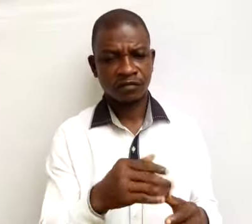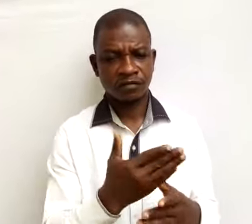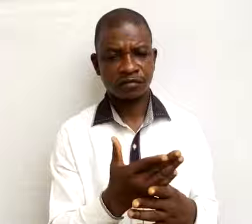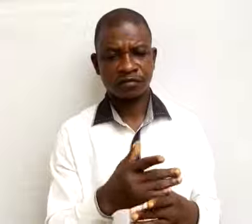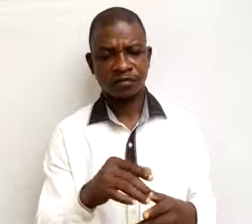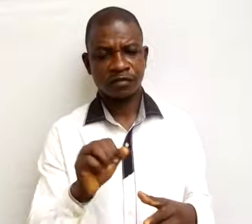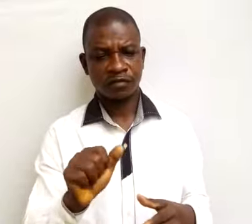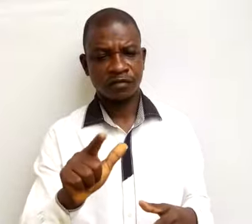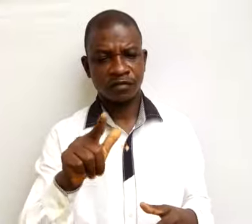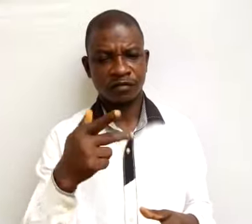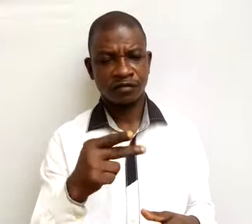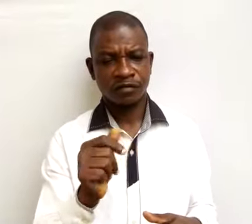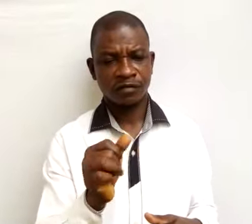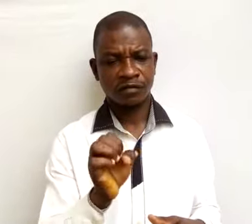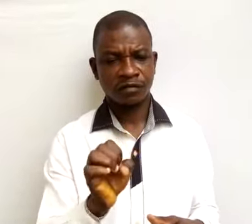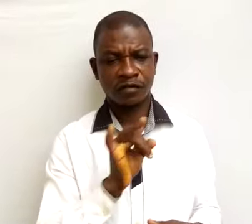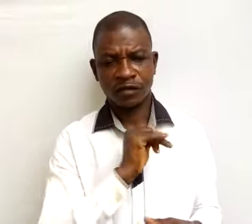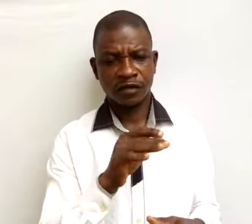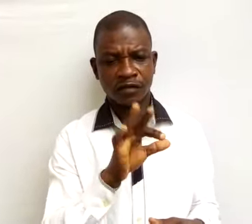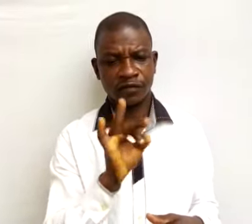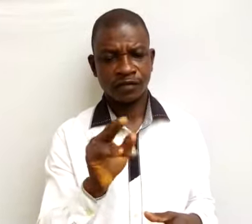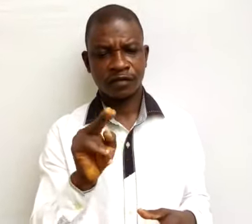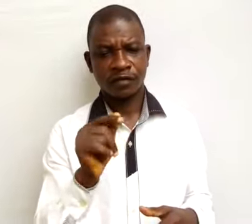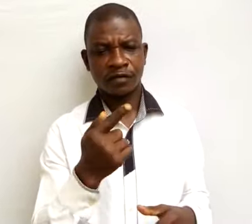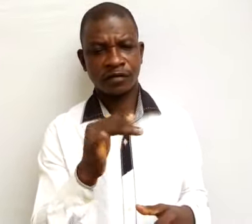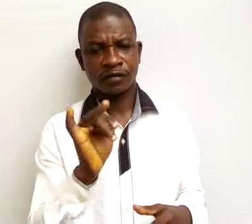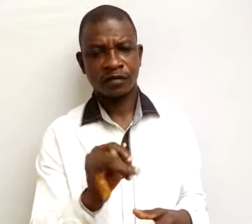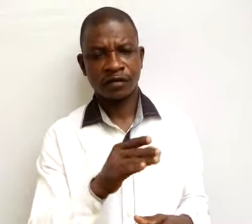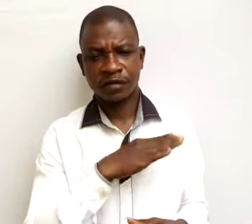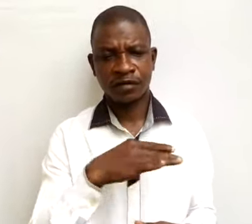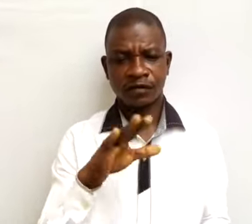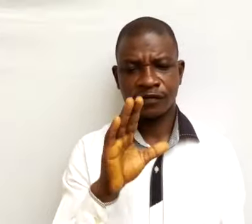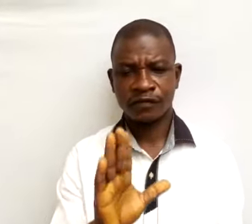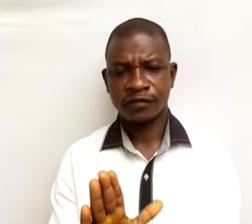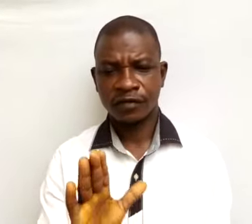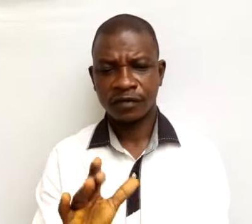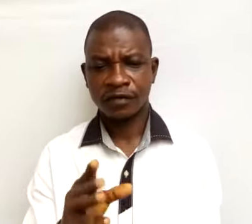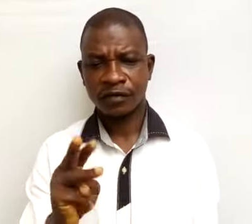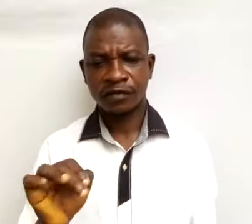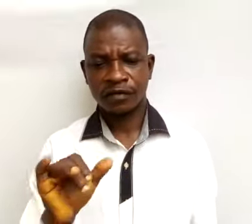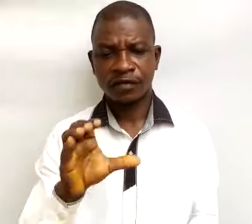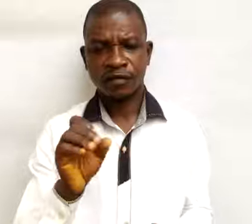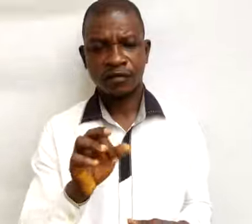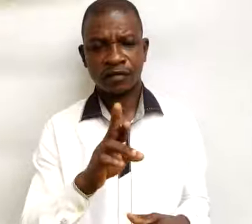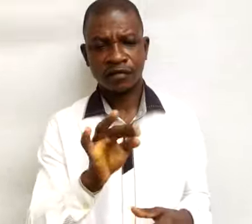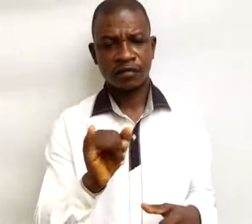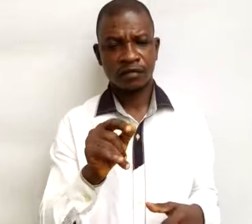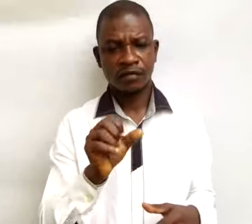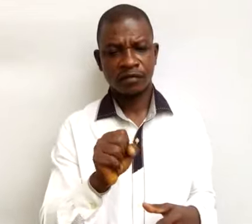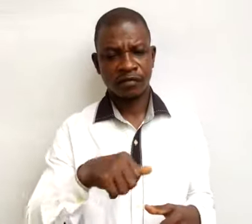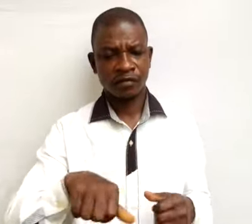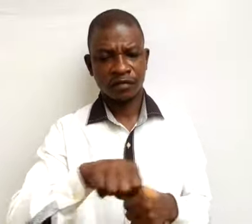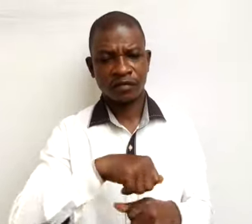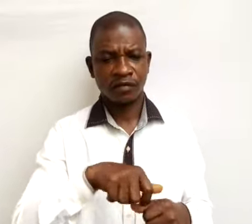algae and fungi. Then 5. Mycorrhiza, which is an association